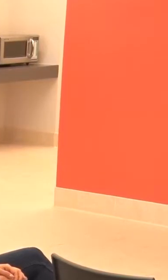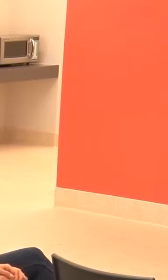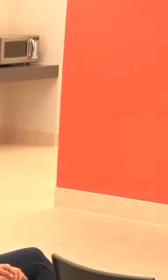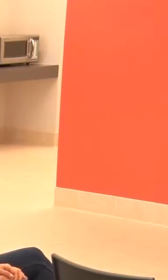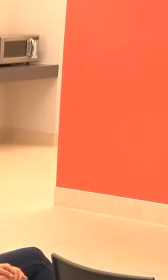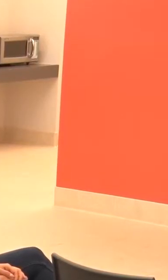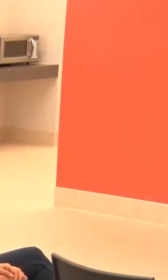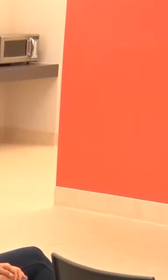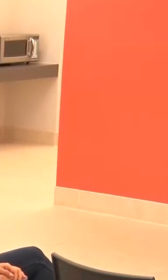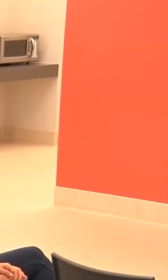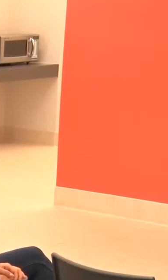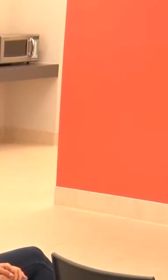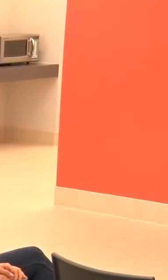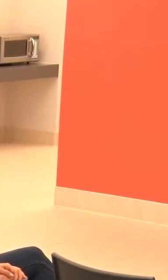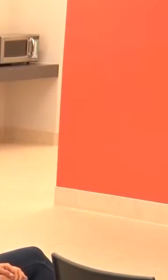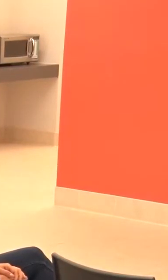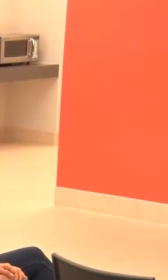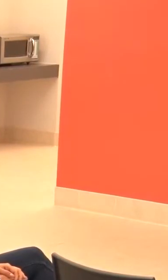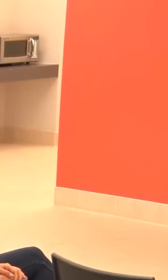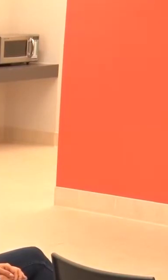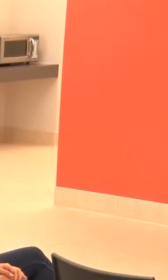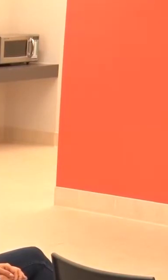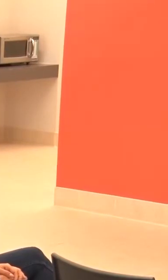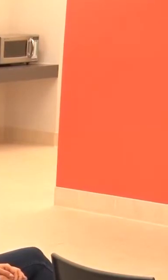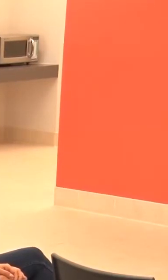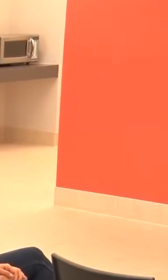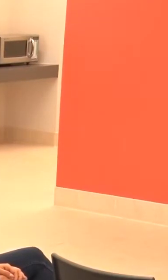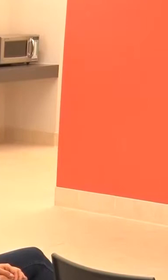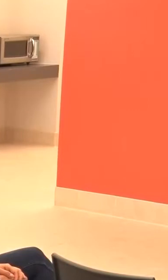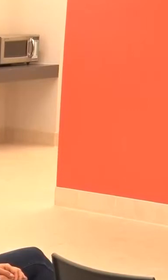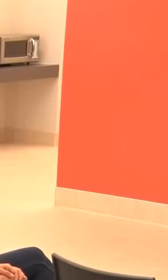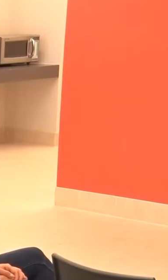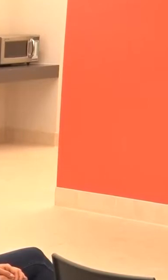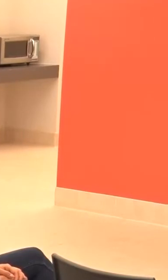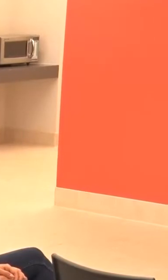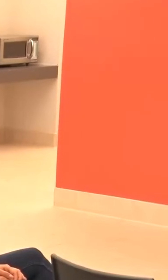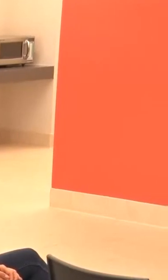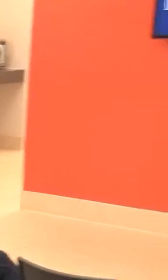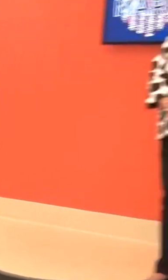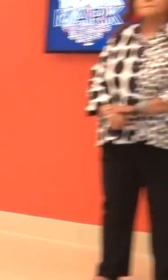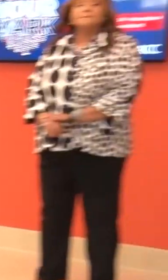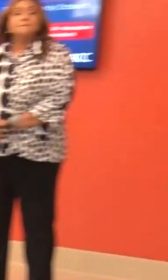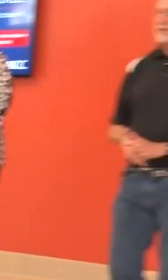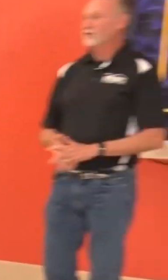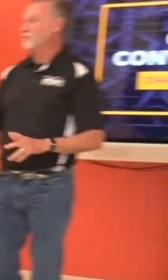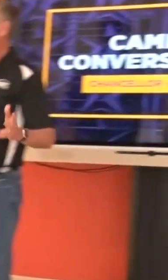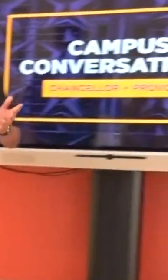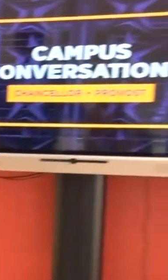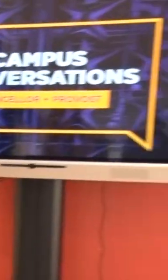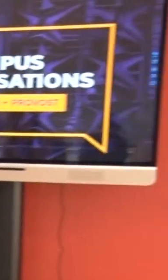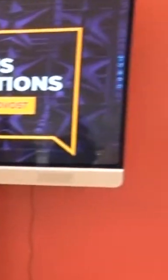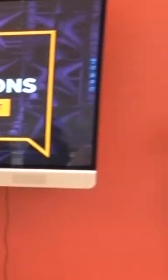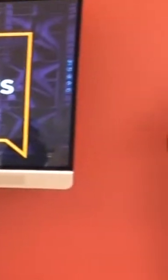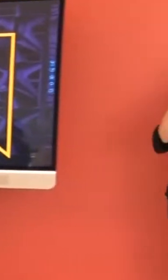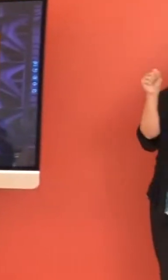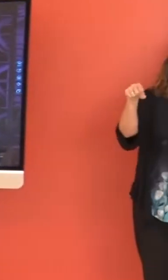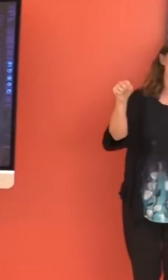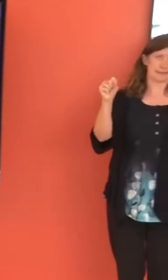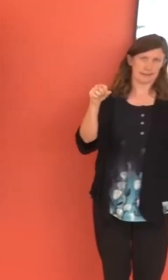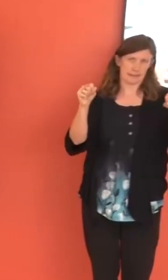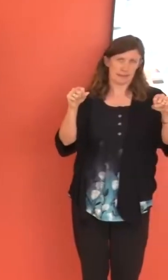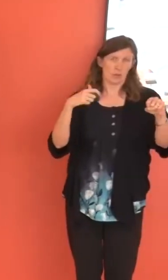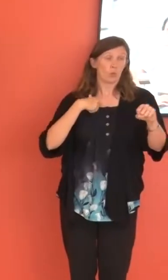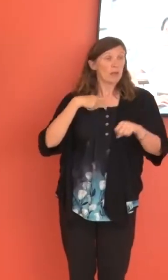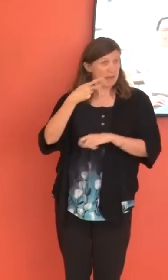Southeast Travis County and Hays. Pinnacle is also in this, yes. Right? Yes. You know, if you recall, we had